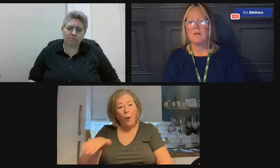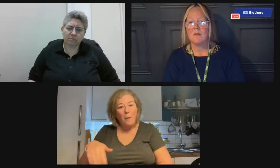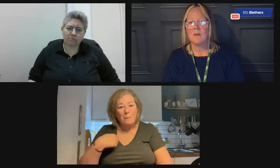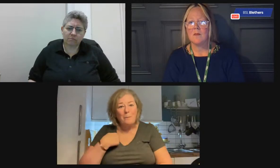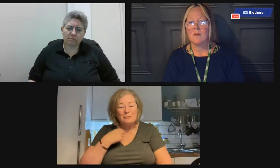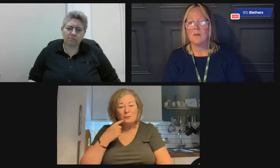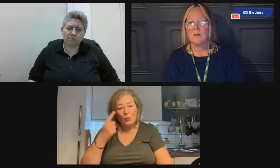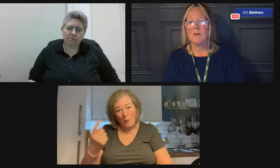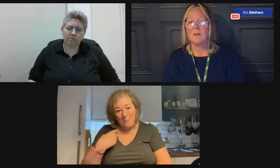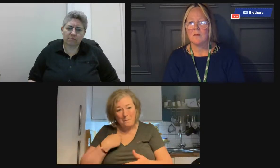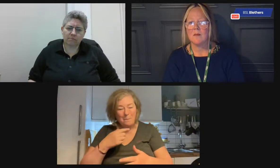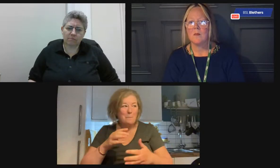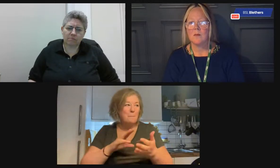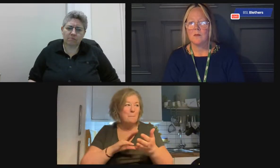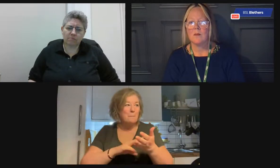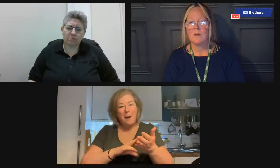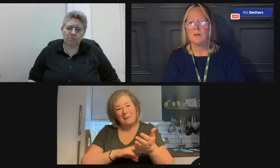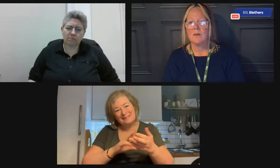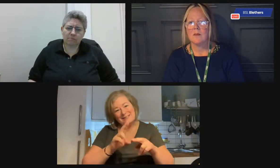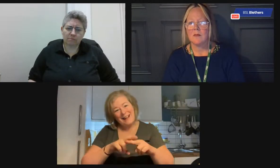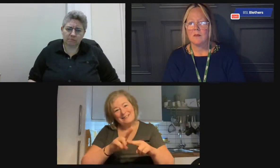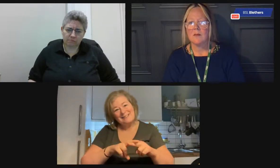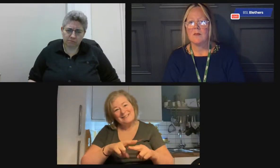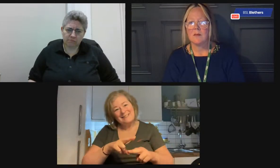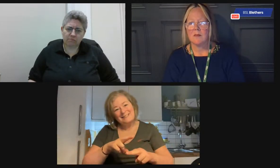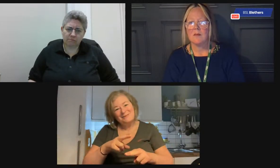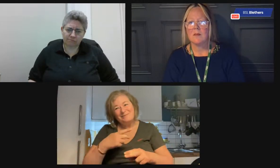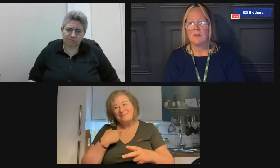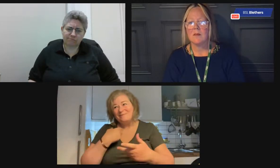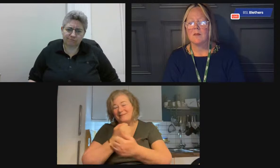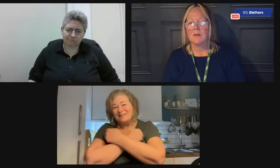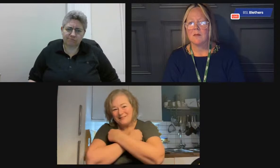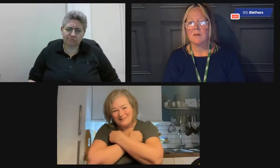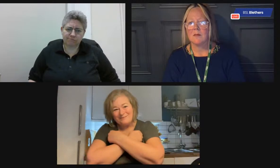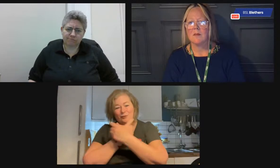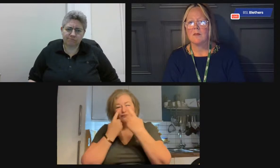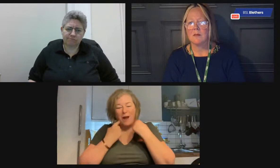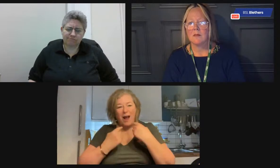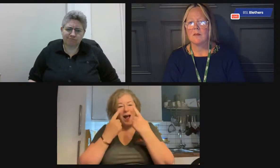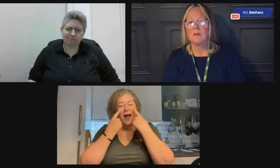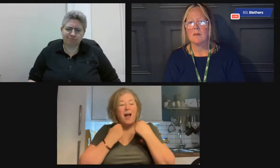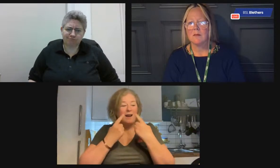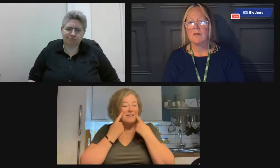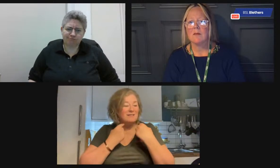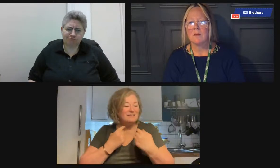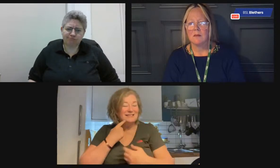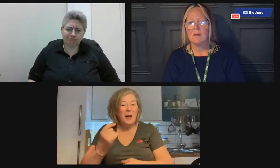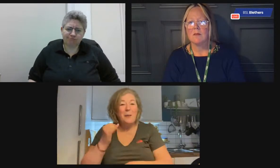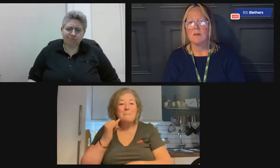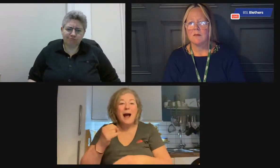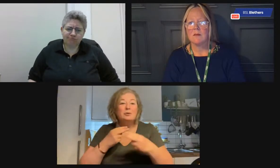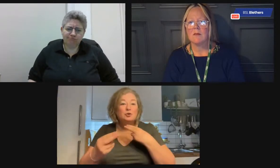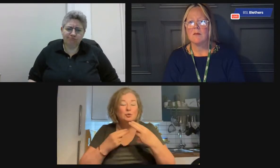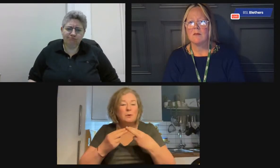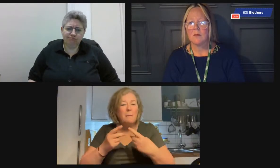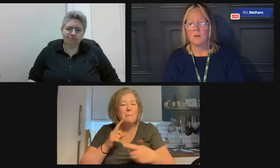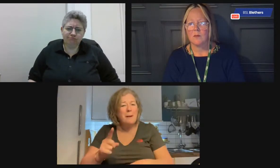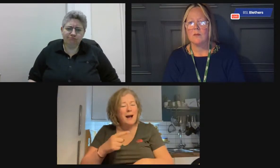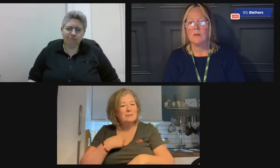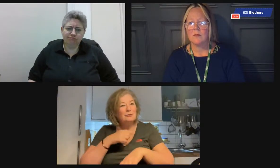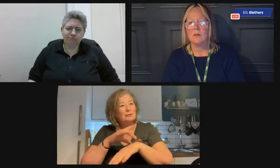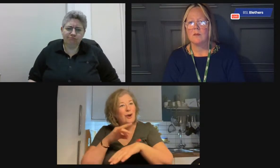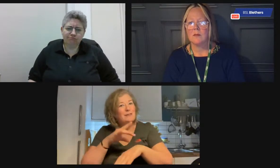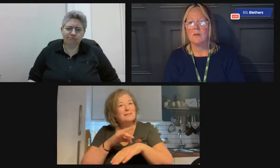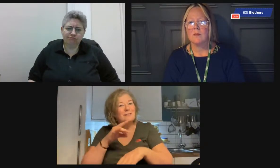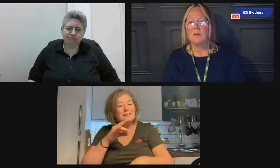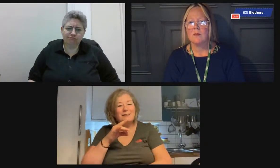a hug. I mean, I would get home and I would tell my mum and dad and I would be crying and hugging them